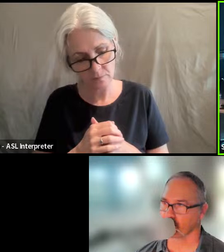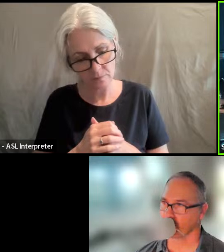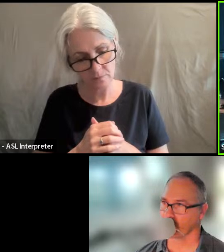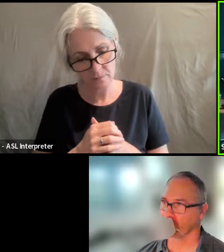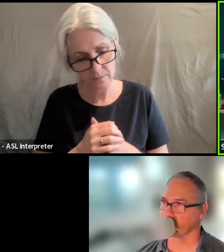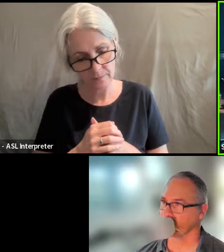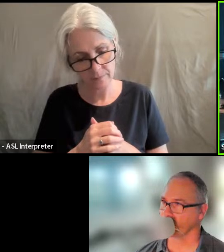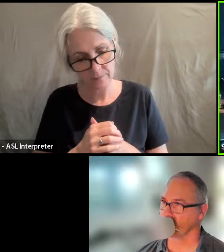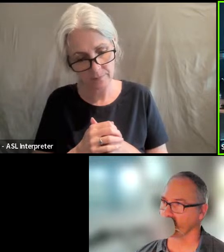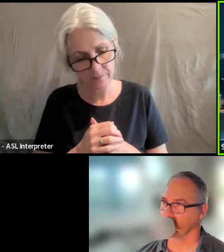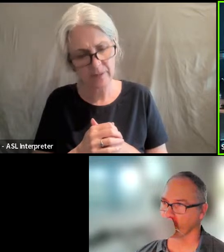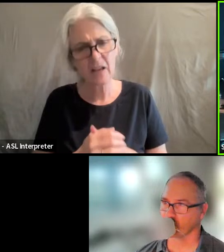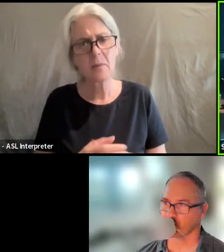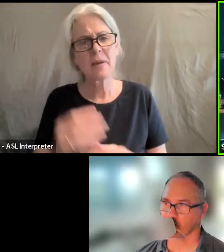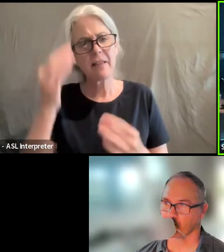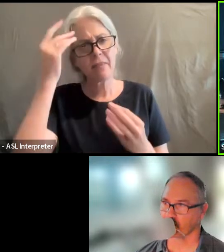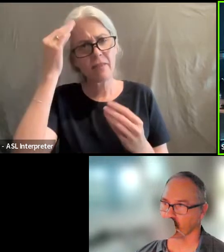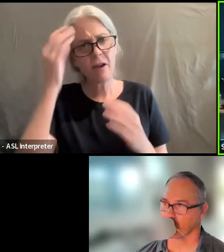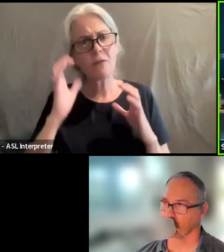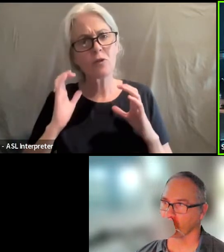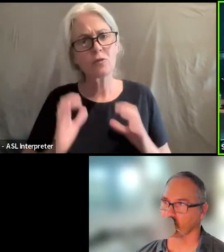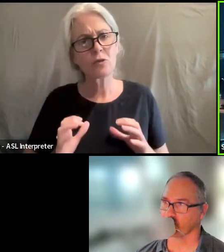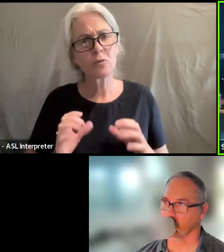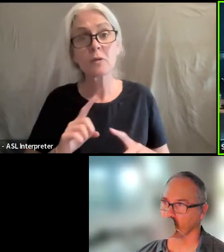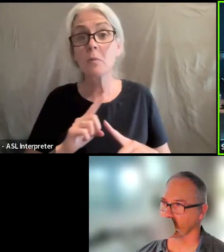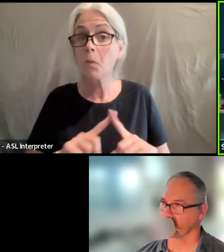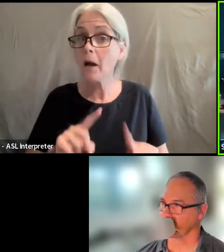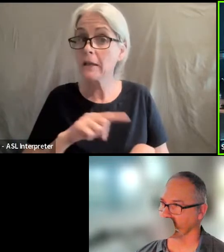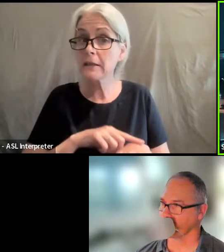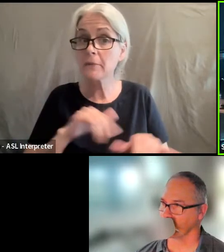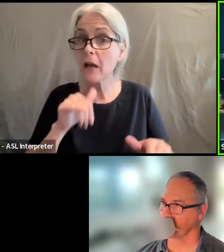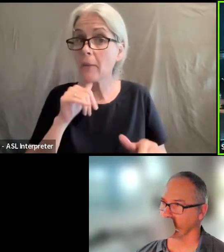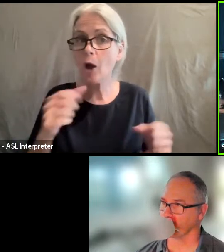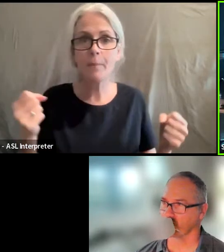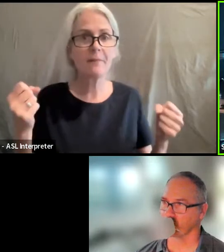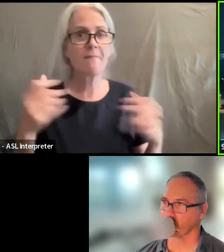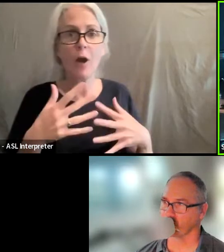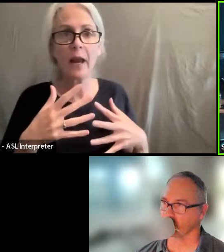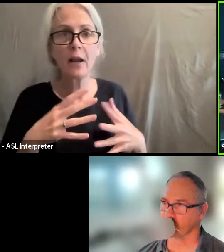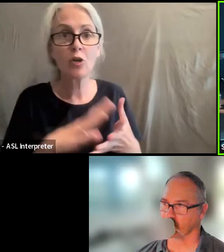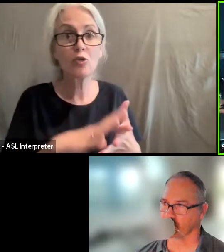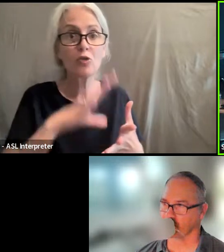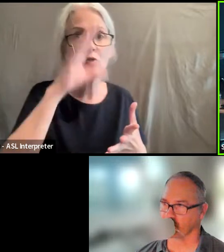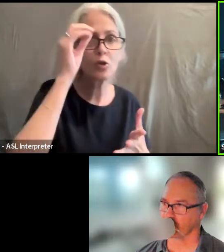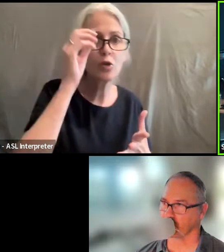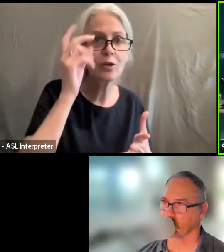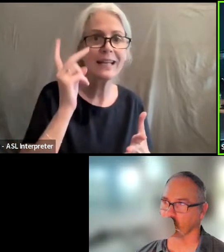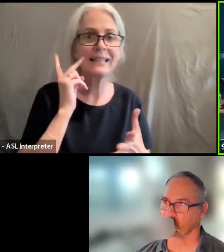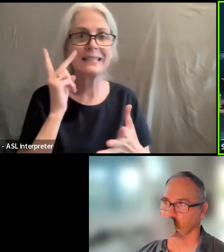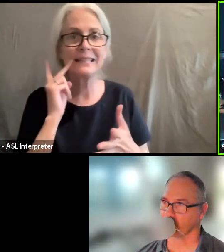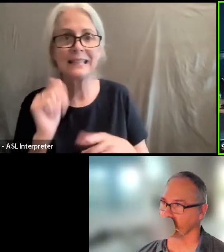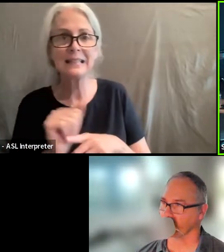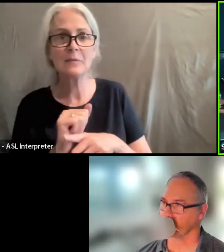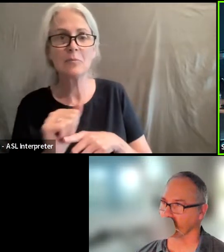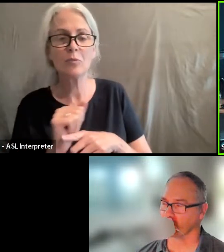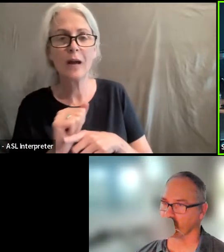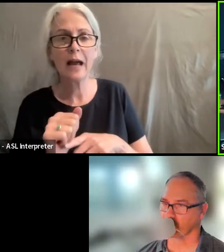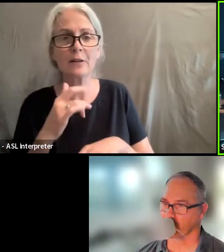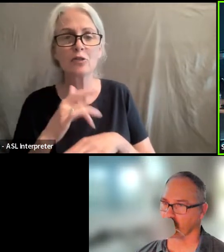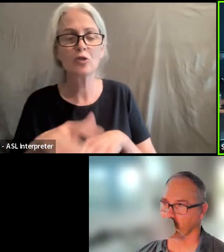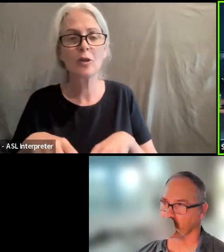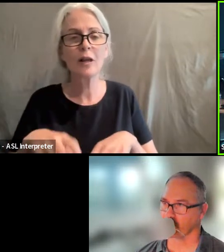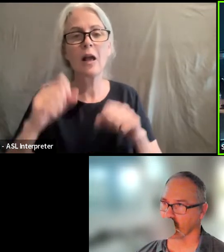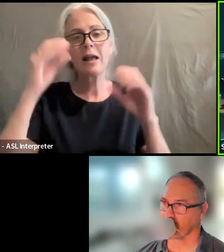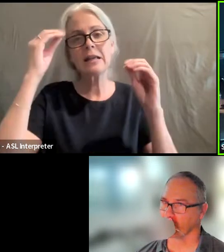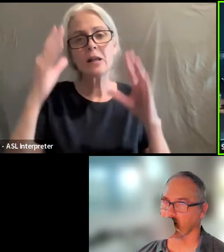being critical consumers of this work, but not being afraid to learn and see and practice. I mean, Dom described some really great early adopter teachers in the district